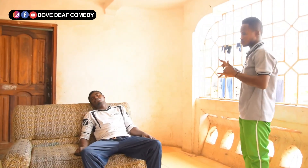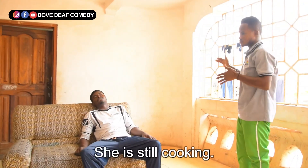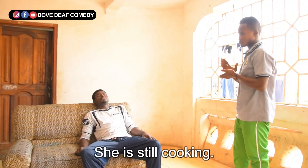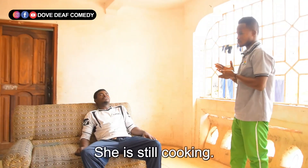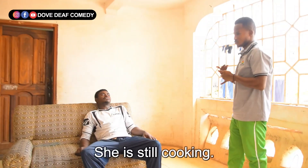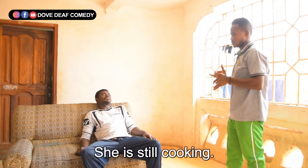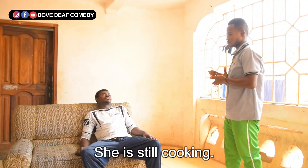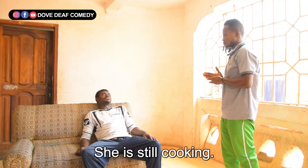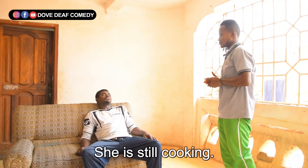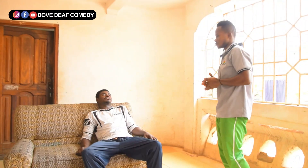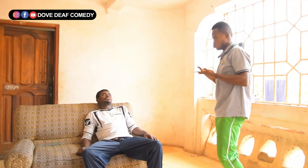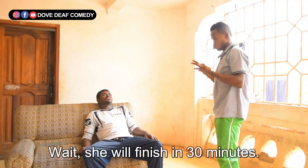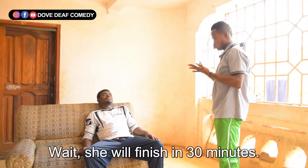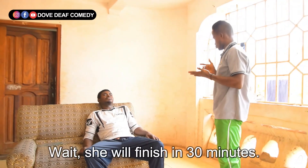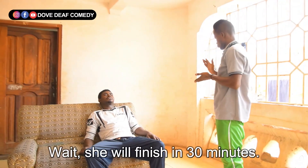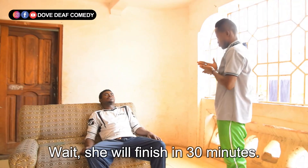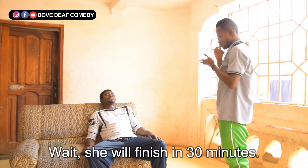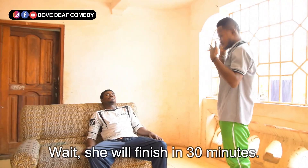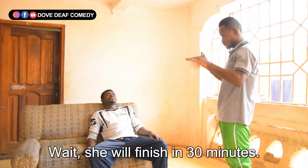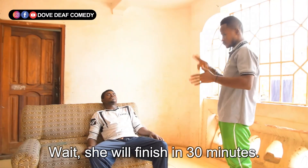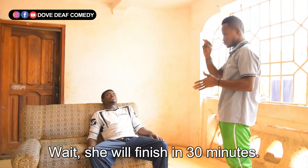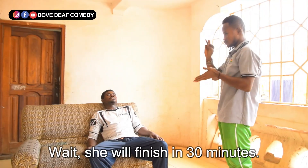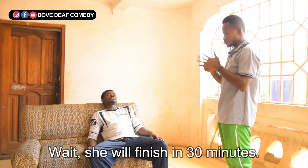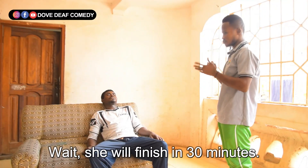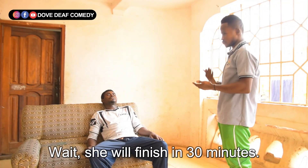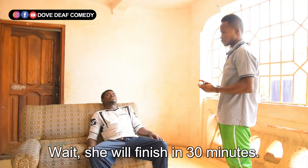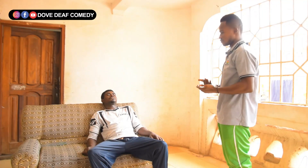She is still cooking. Wait, she will finish in 30 minutes.